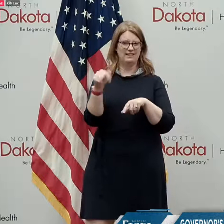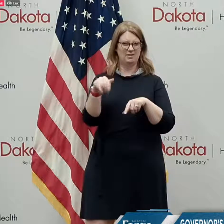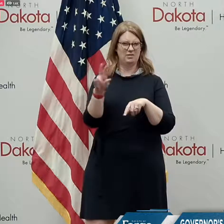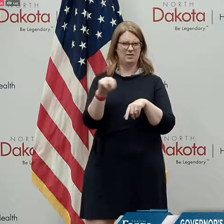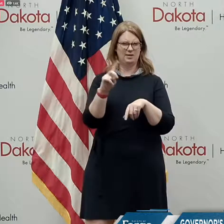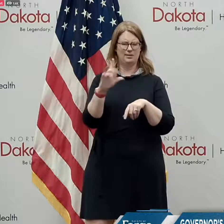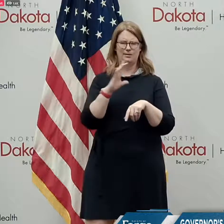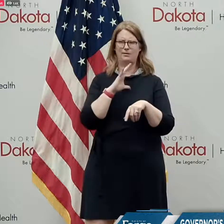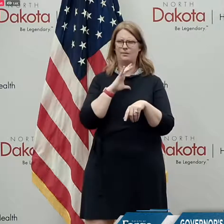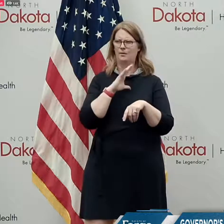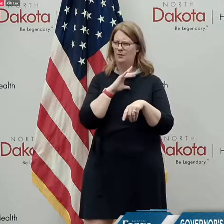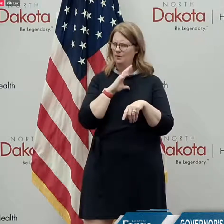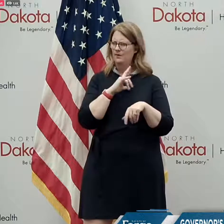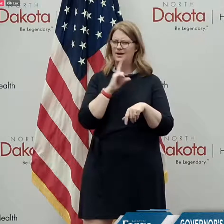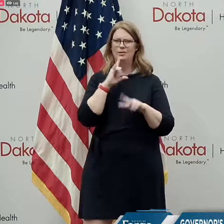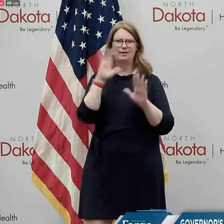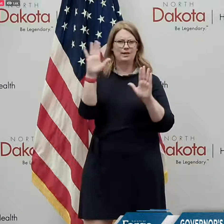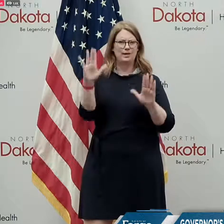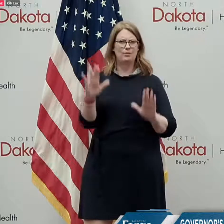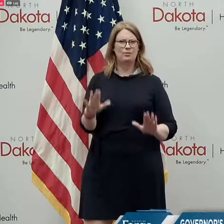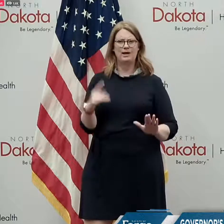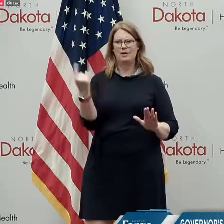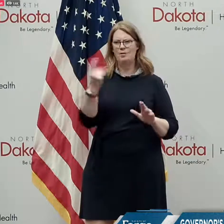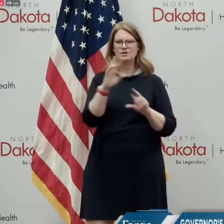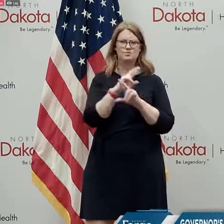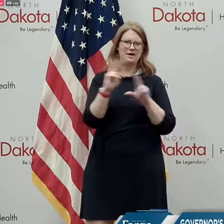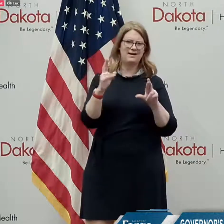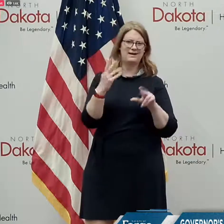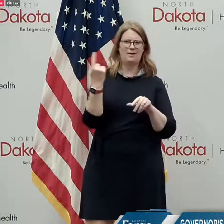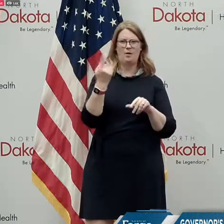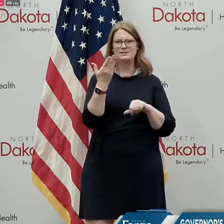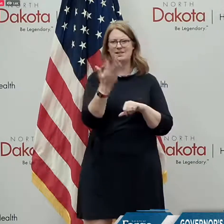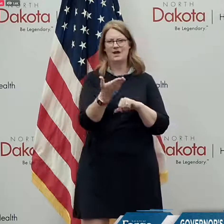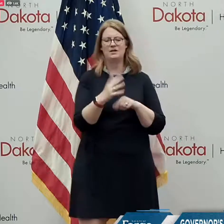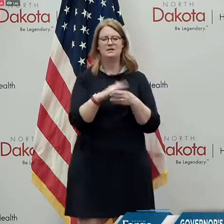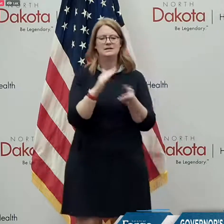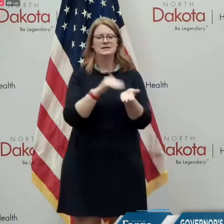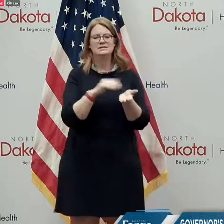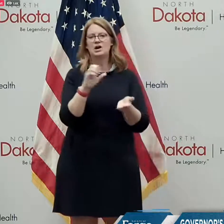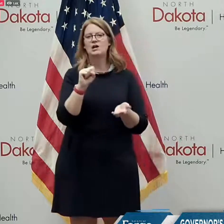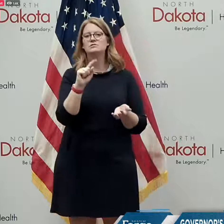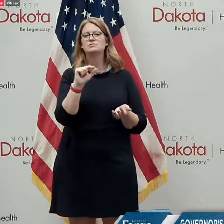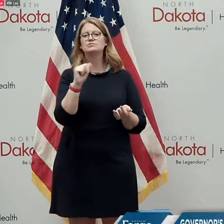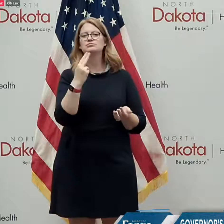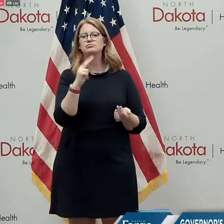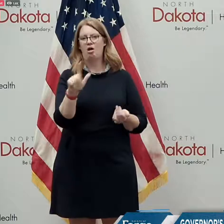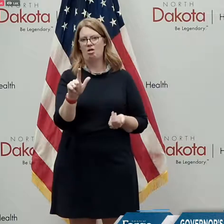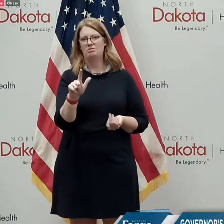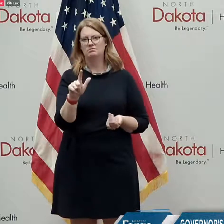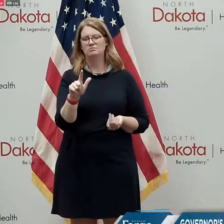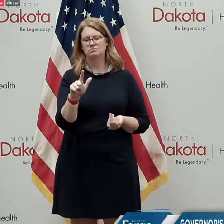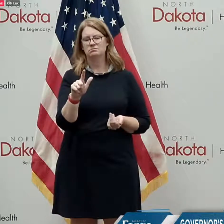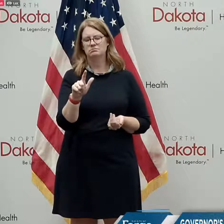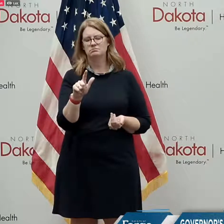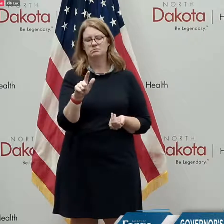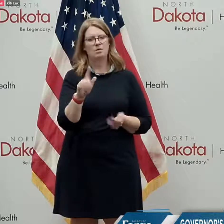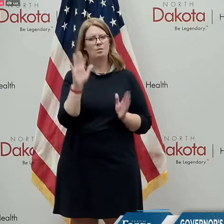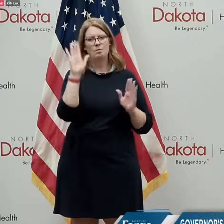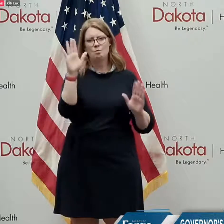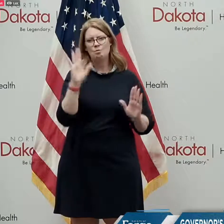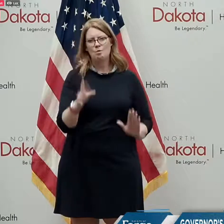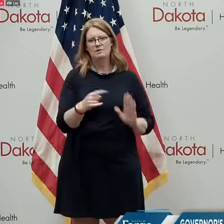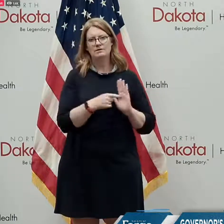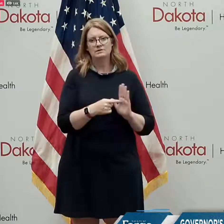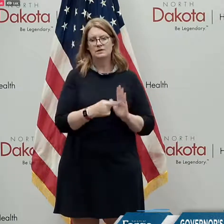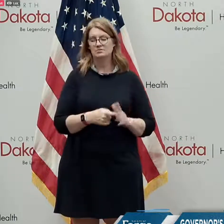Dakota and how great they are and how they're always ready and always there, Dr. Stahl exemplifies that to the max, because when we asked him to